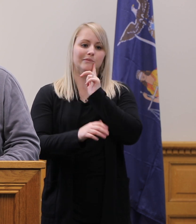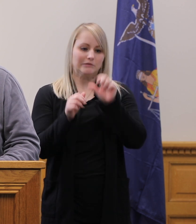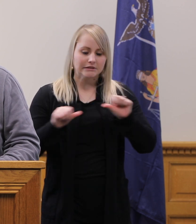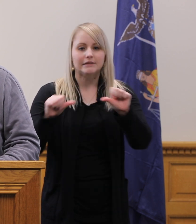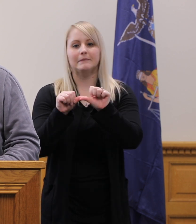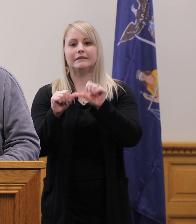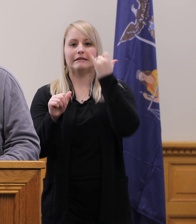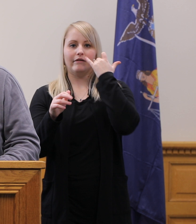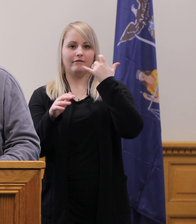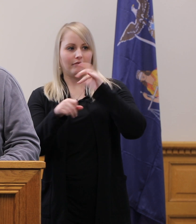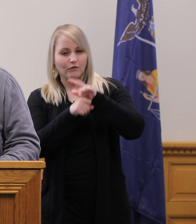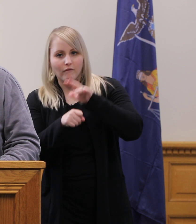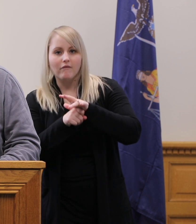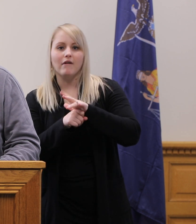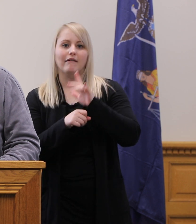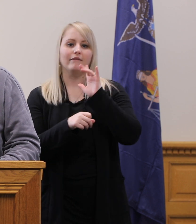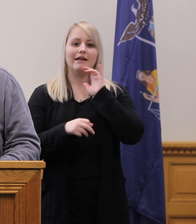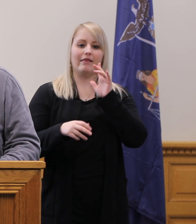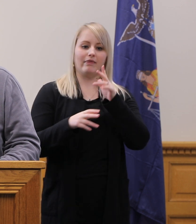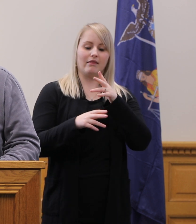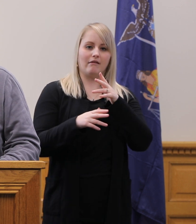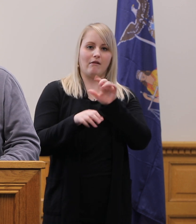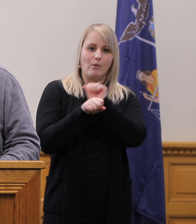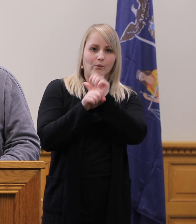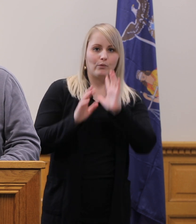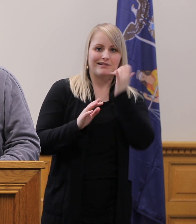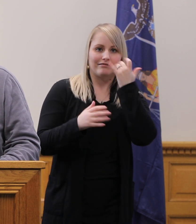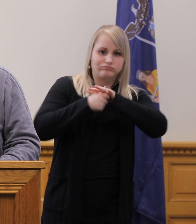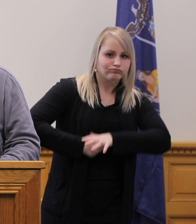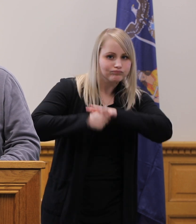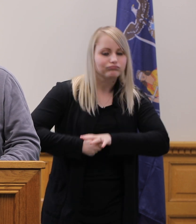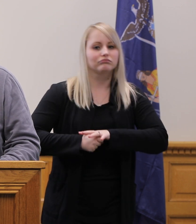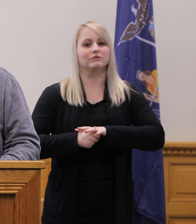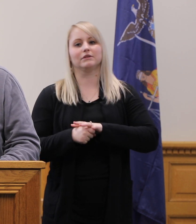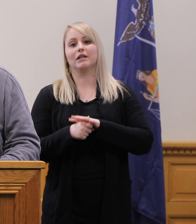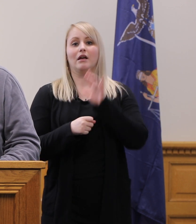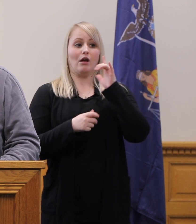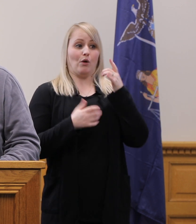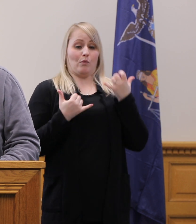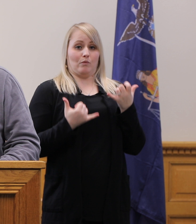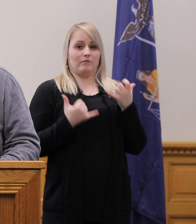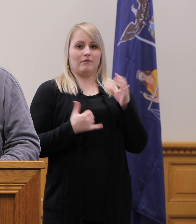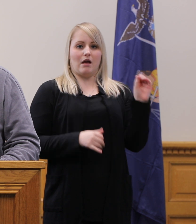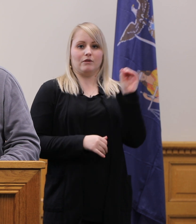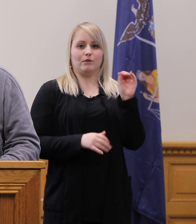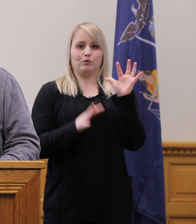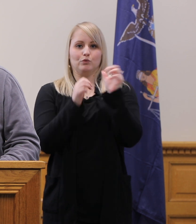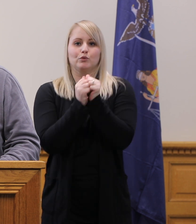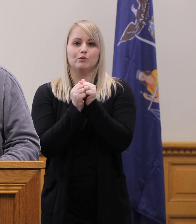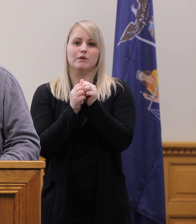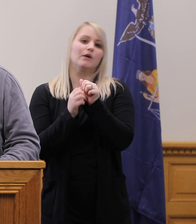system. Oswego County is part of the Central New York region, and we're grouped with Onondaga, Cayuga, Cortland, and Madison